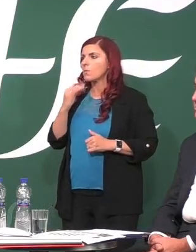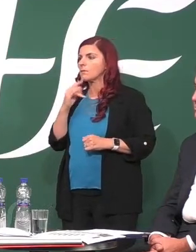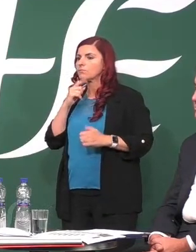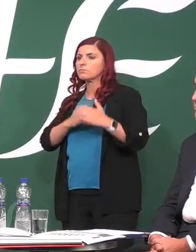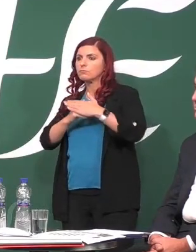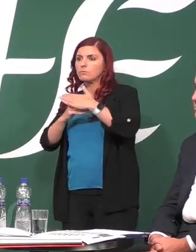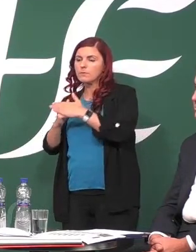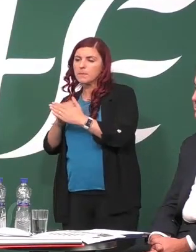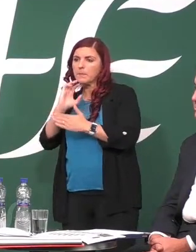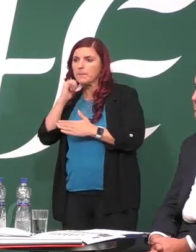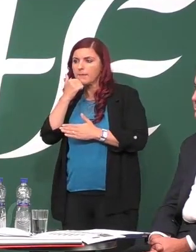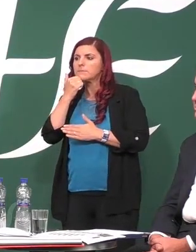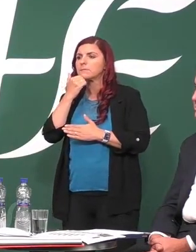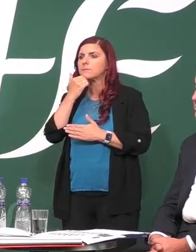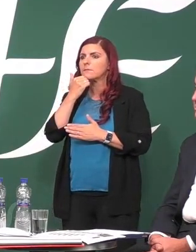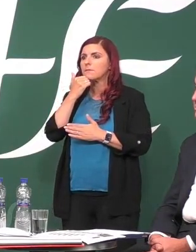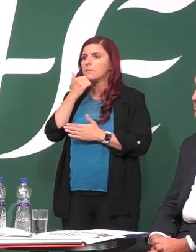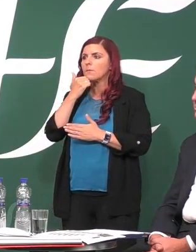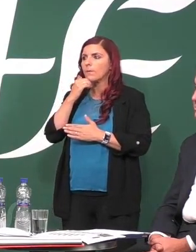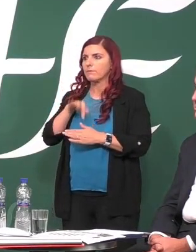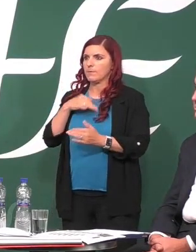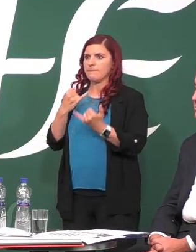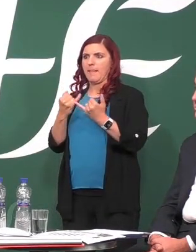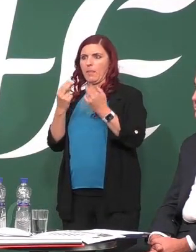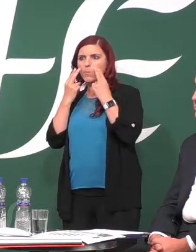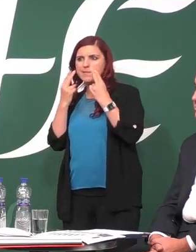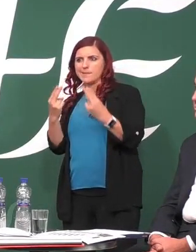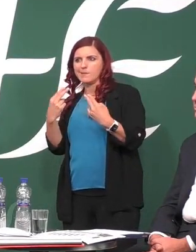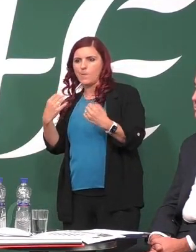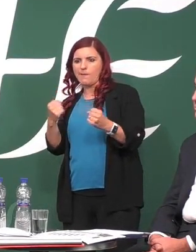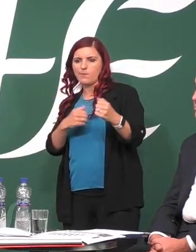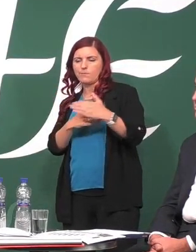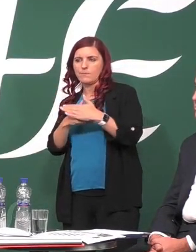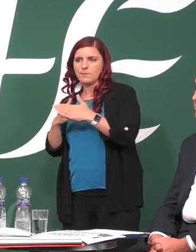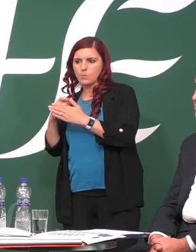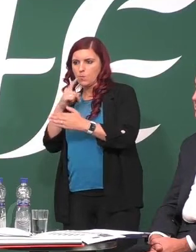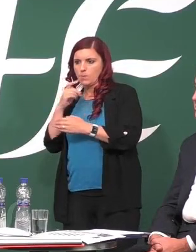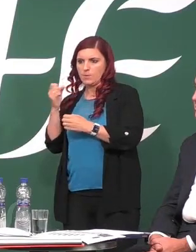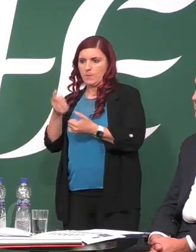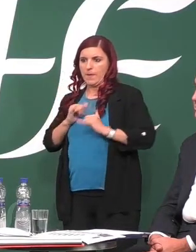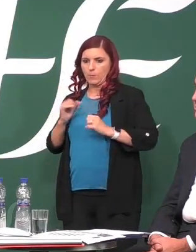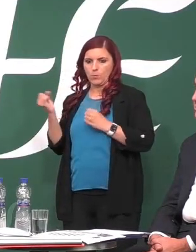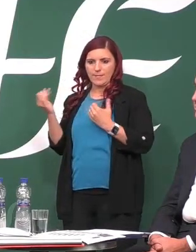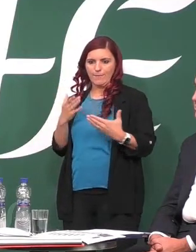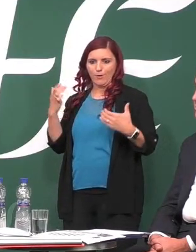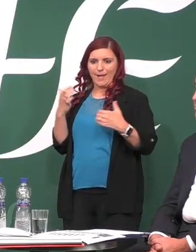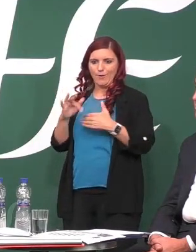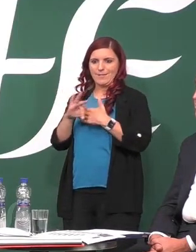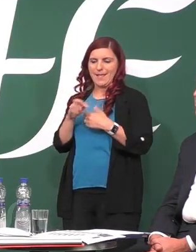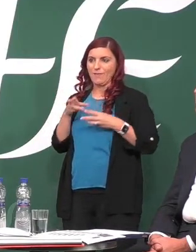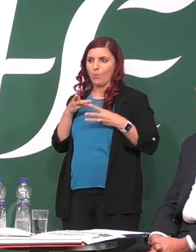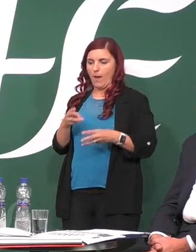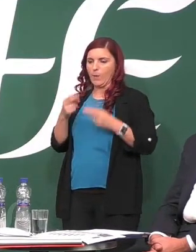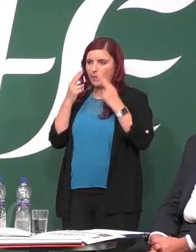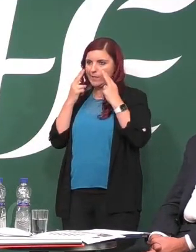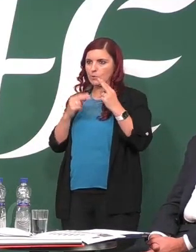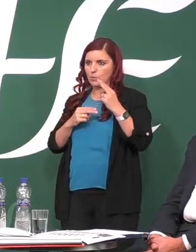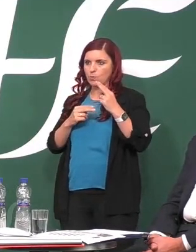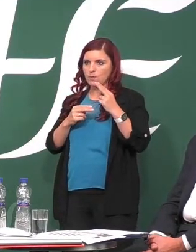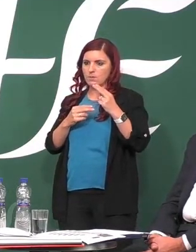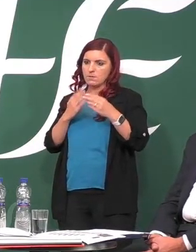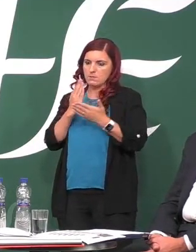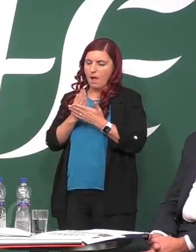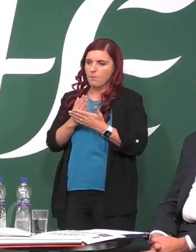is because we think that there's a need to do that to deliver care as safely as possible. And you would be aware that in